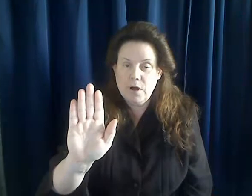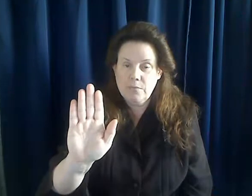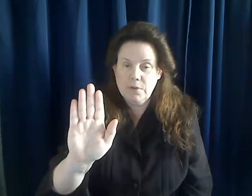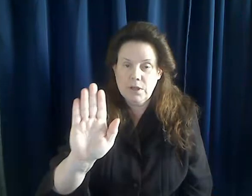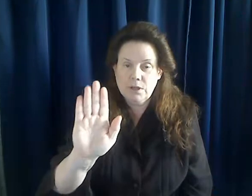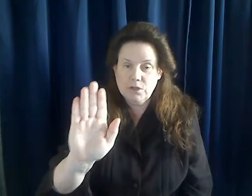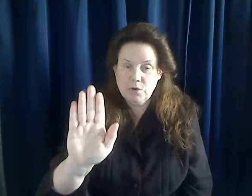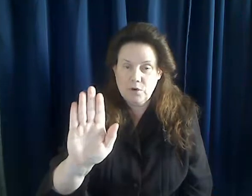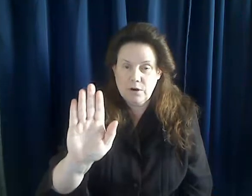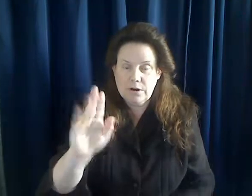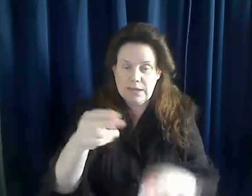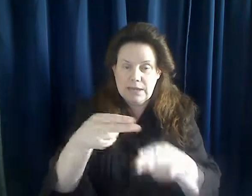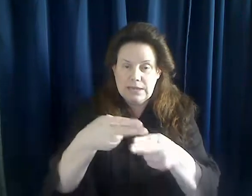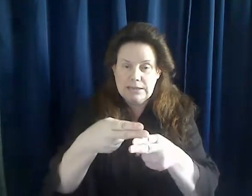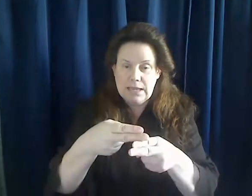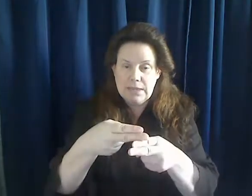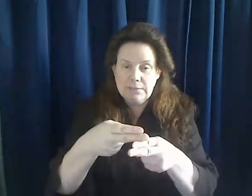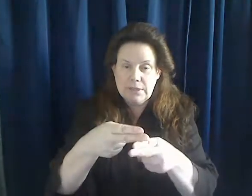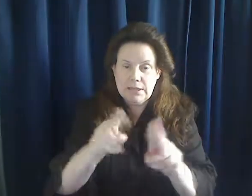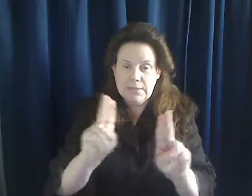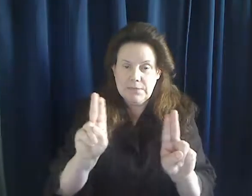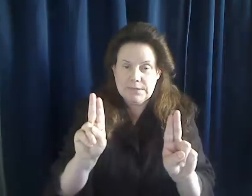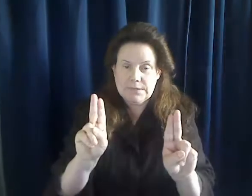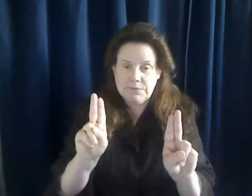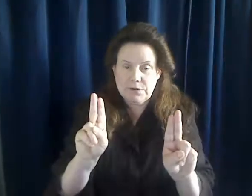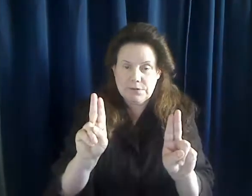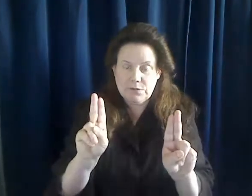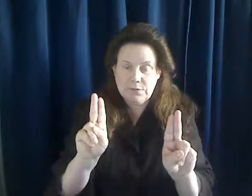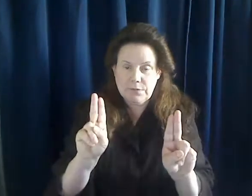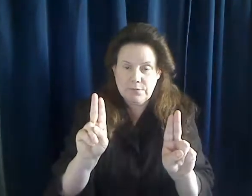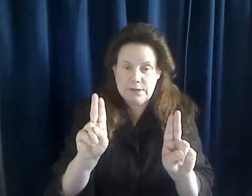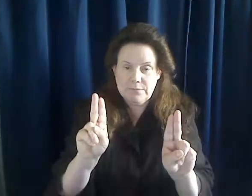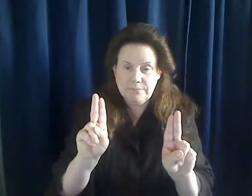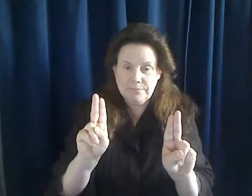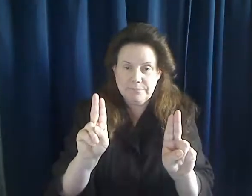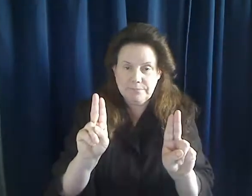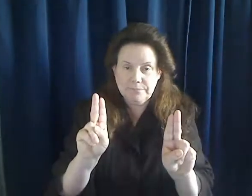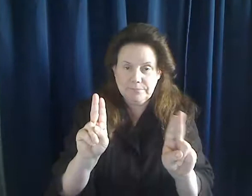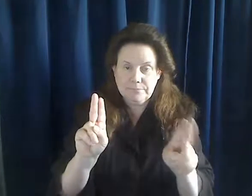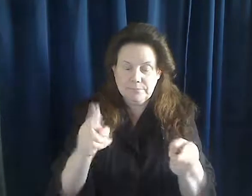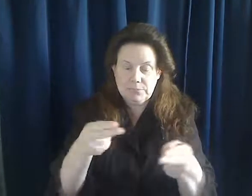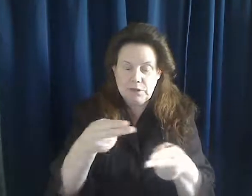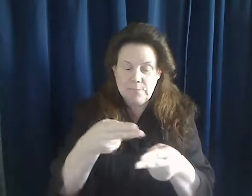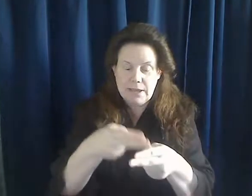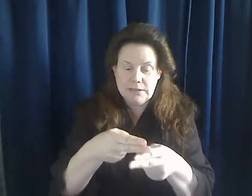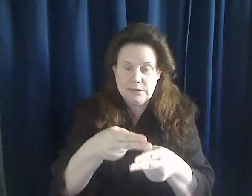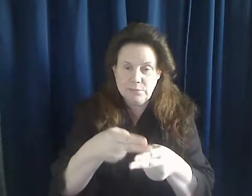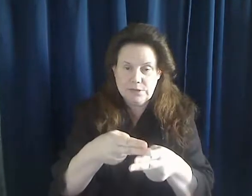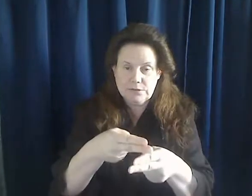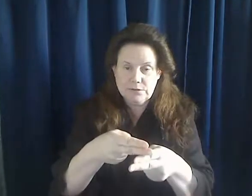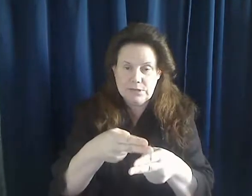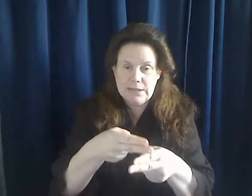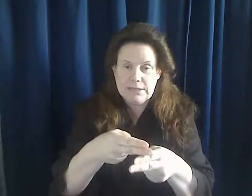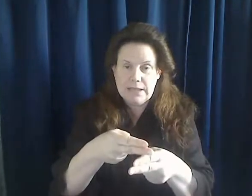palm. Your name. This is fingers 2 and 3, tall man and pointer,